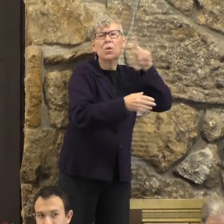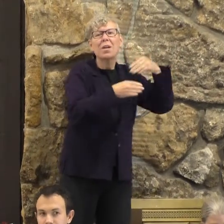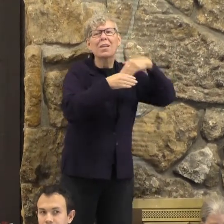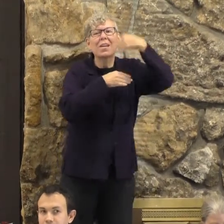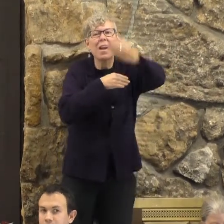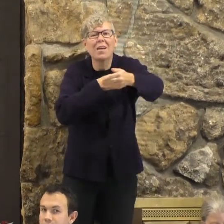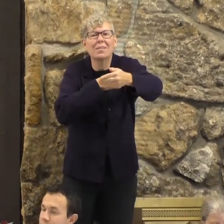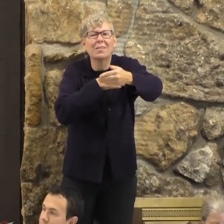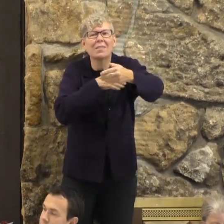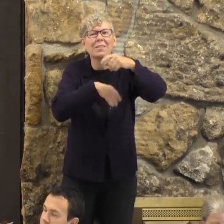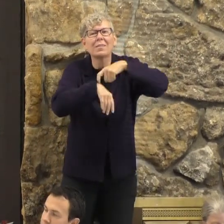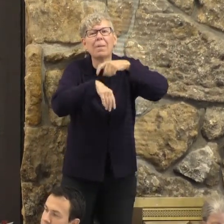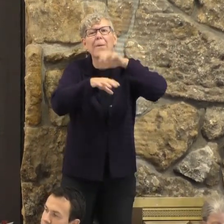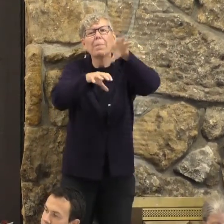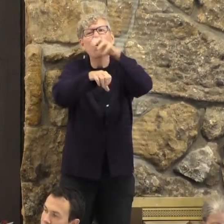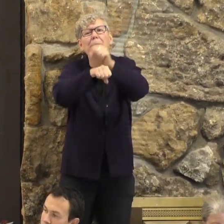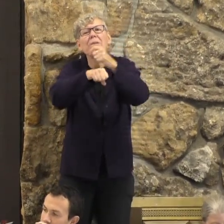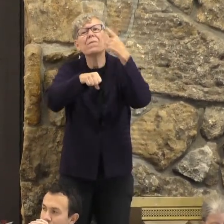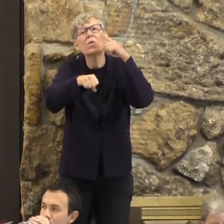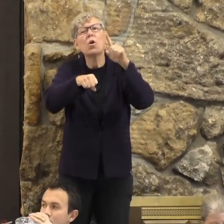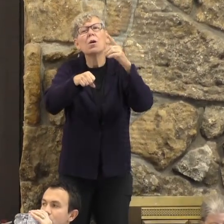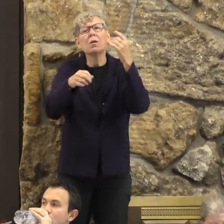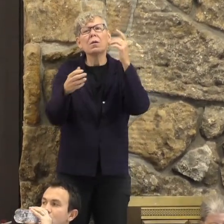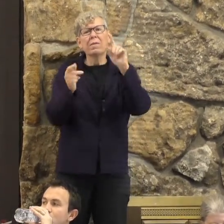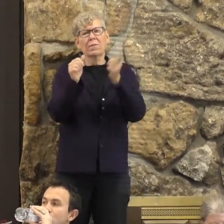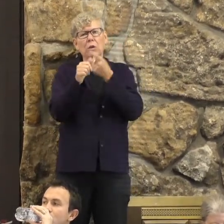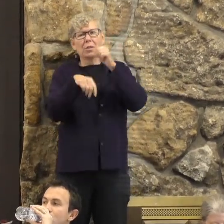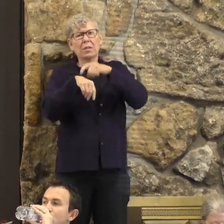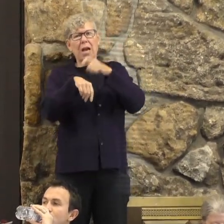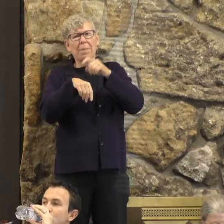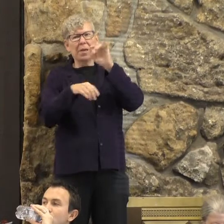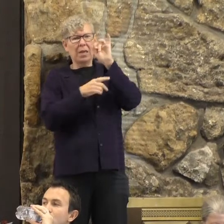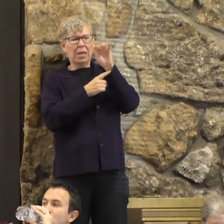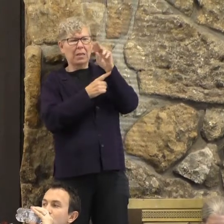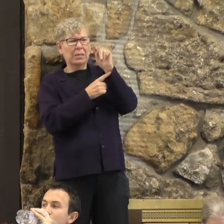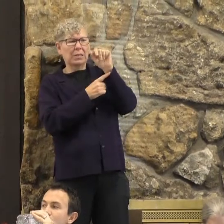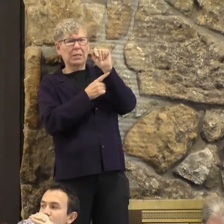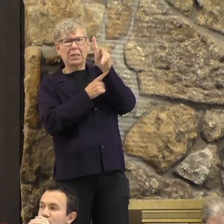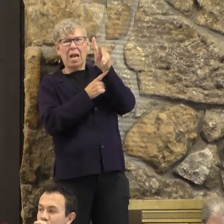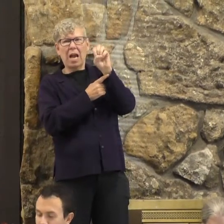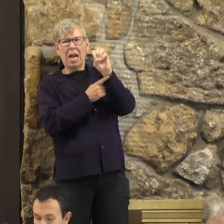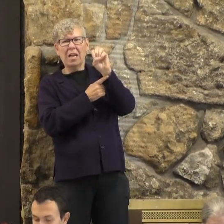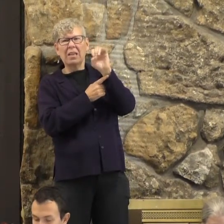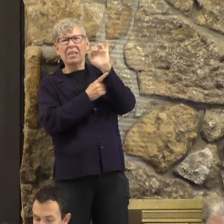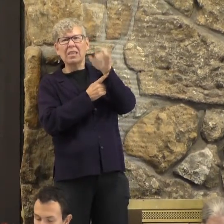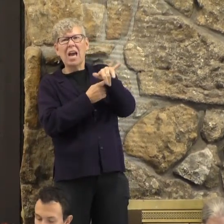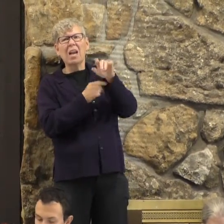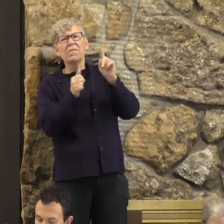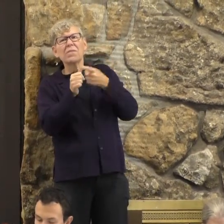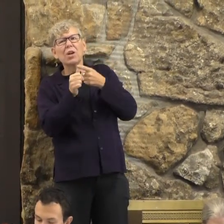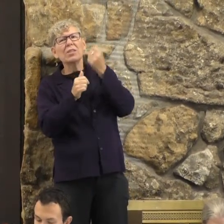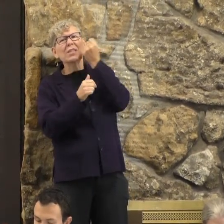appointment and their first dental appointments and all the follow-up appointments after that.